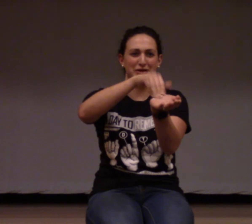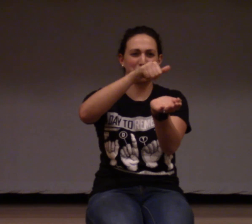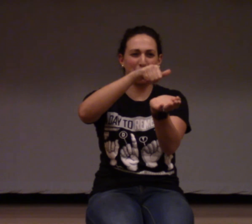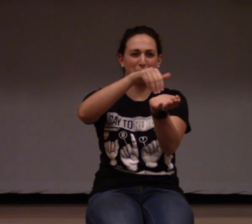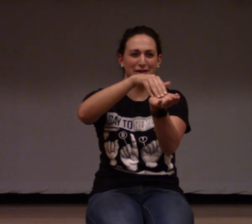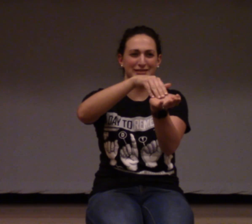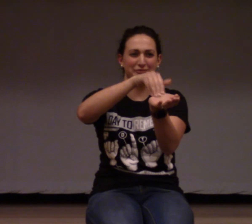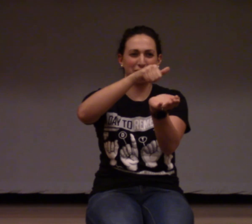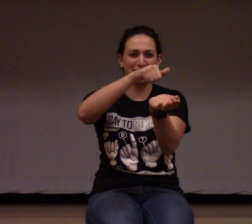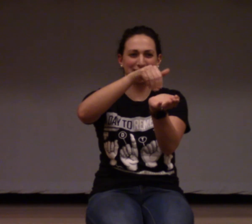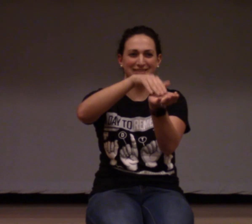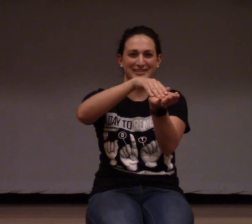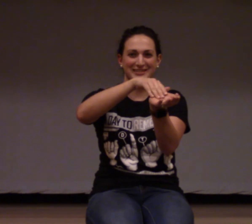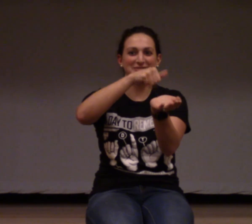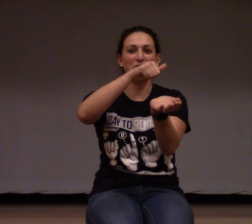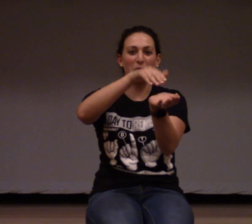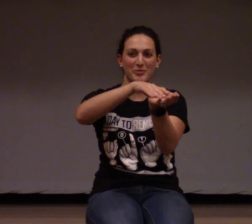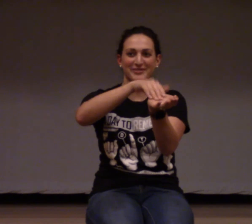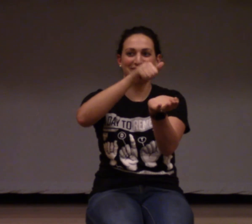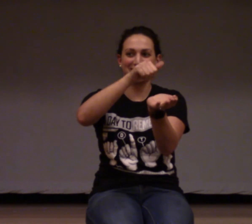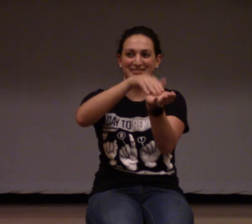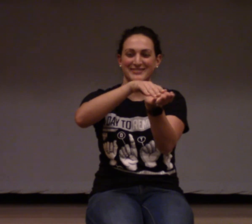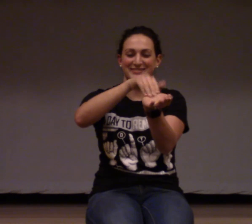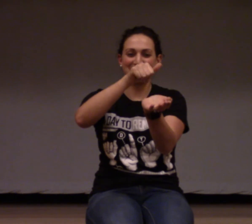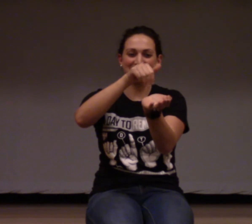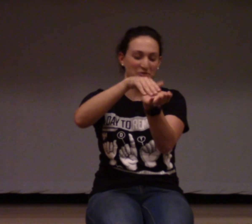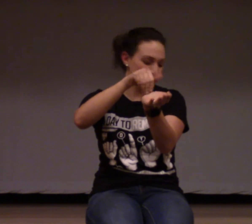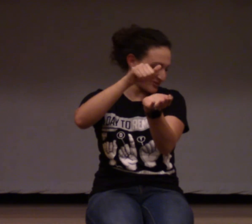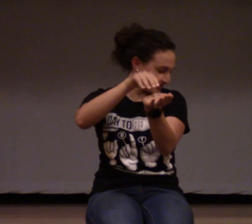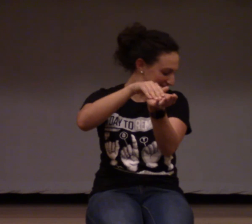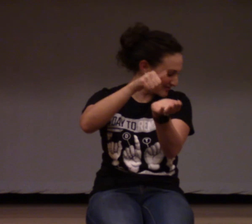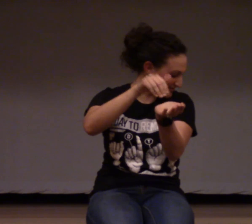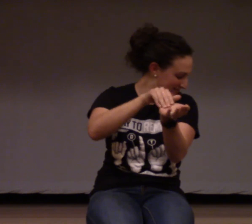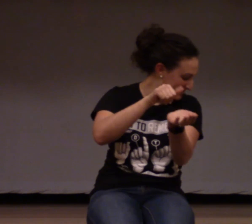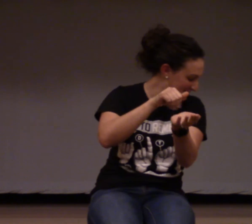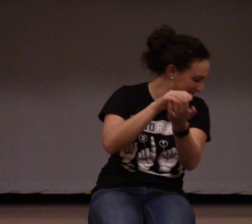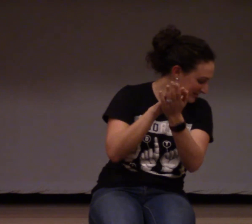remember what I said for this? Soap. Soap.